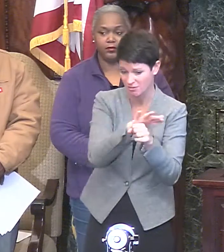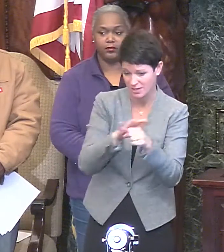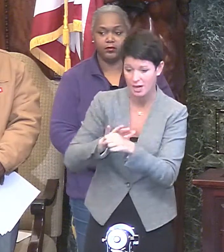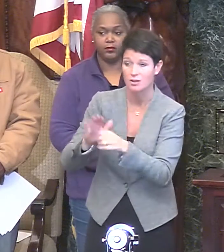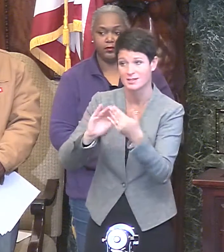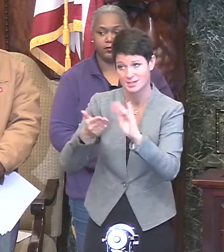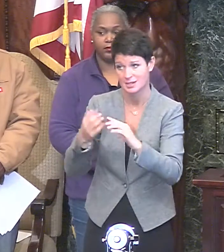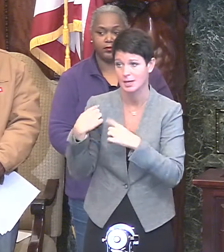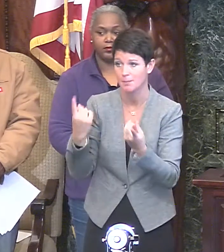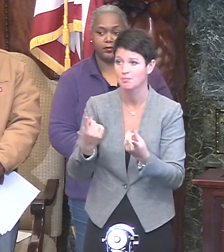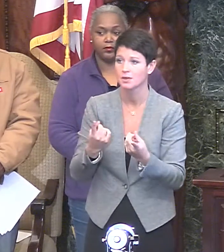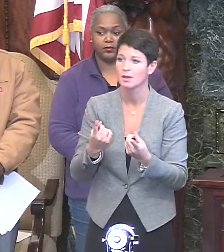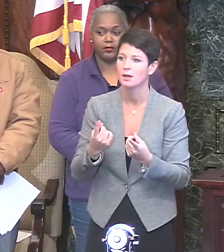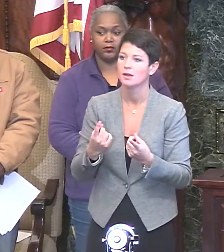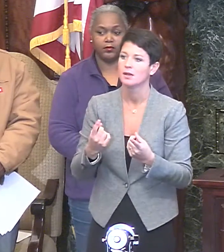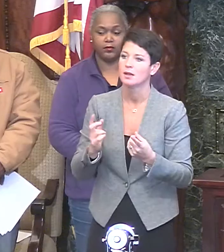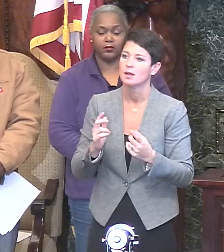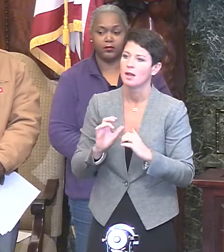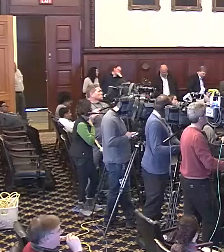city.